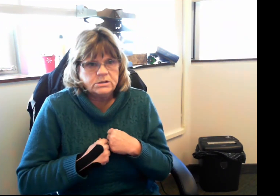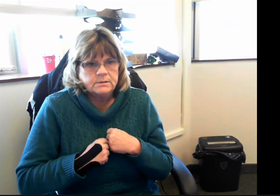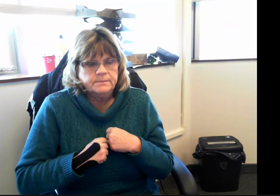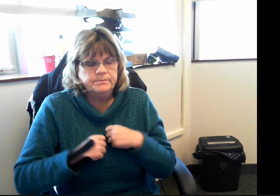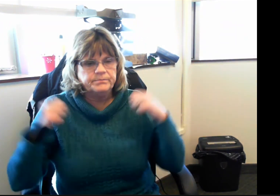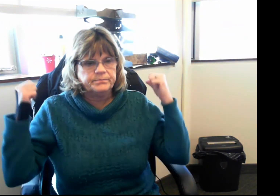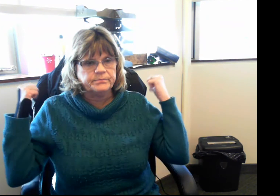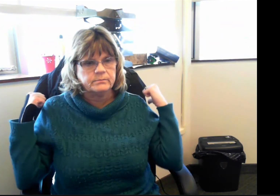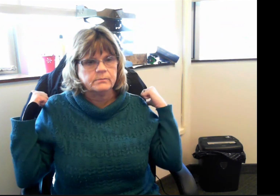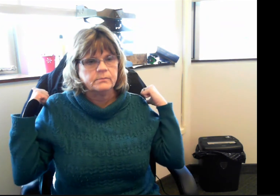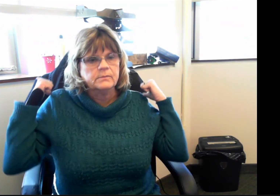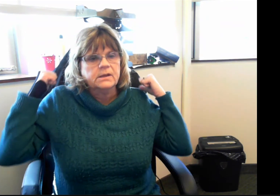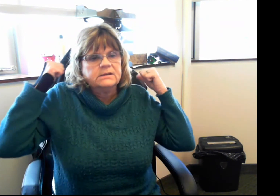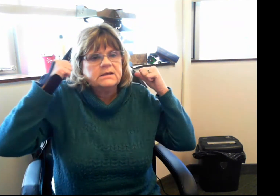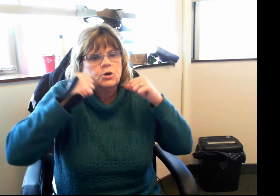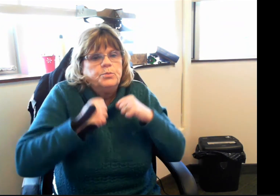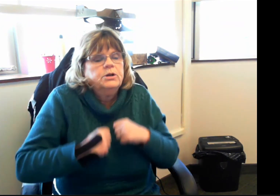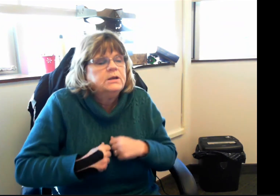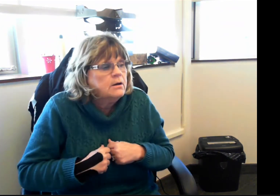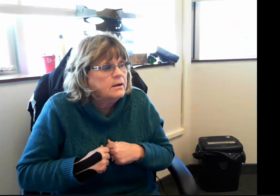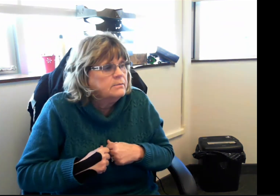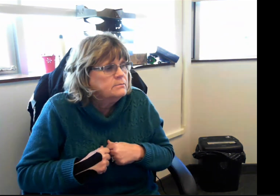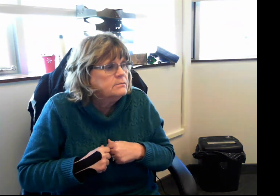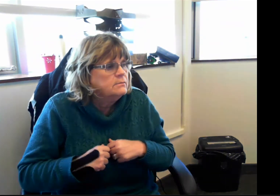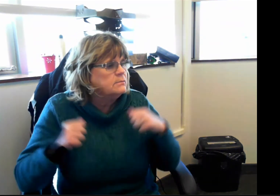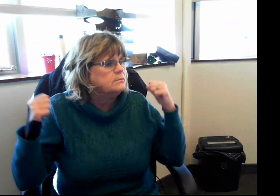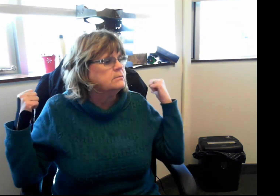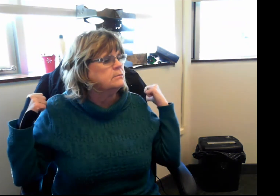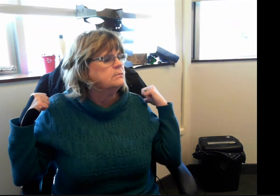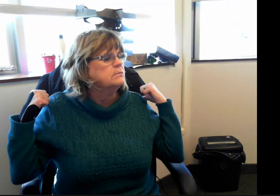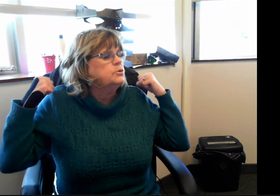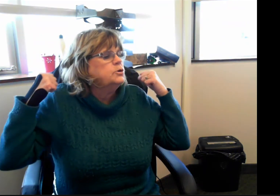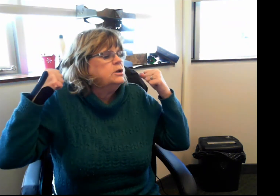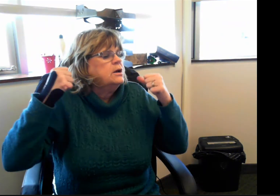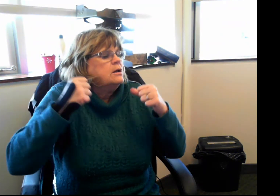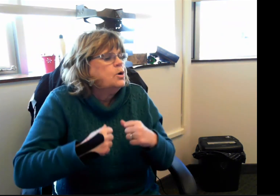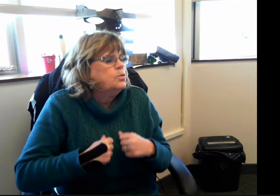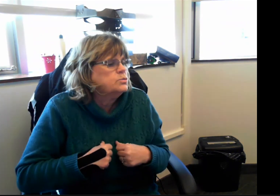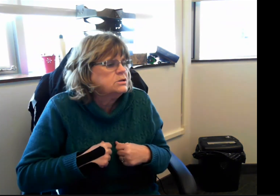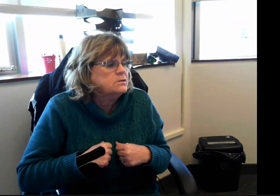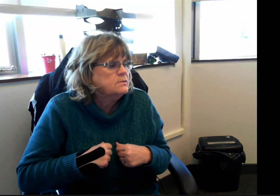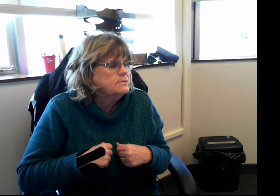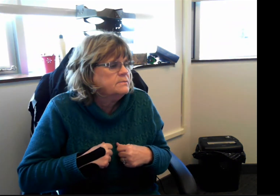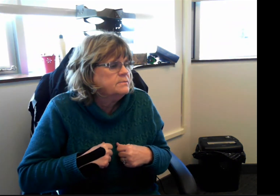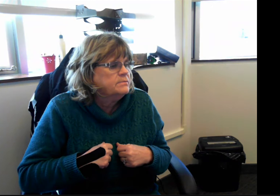Coat. It's like you're putting it on. Putting on a coat.